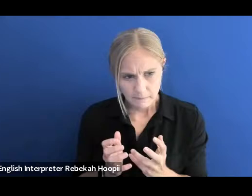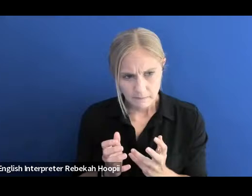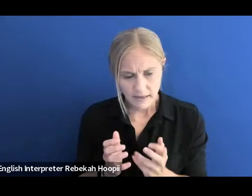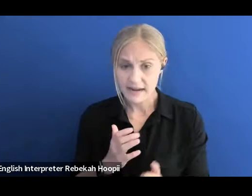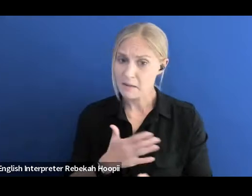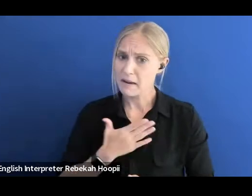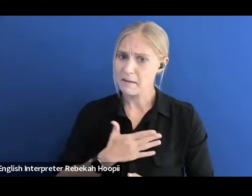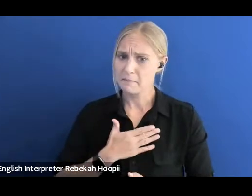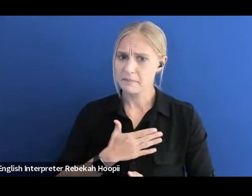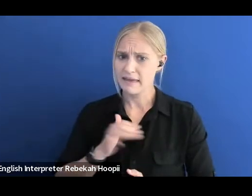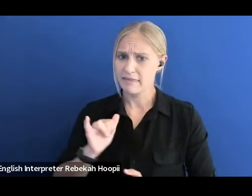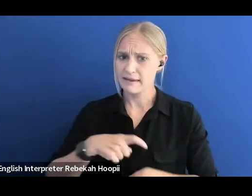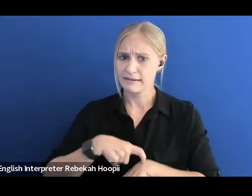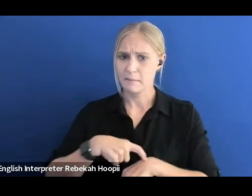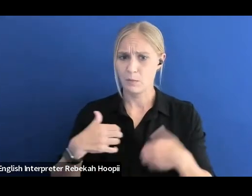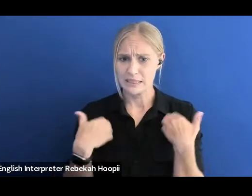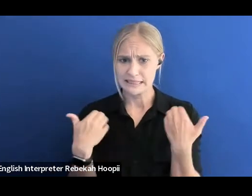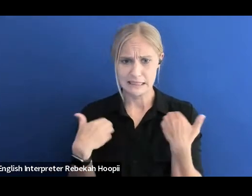old,